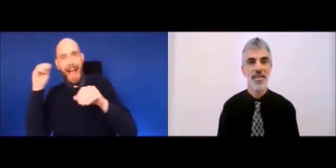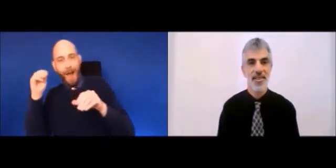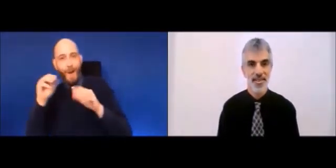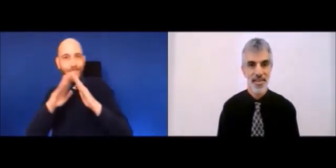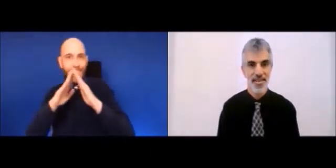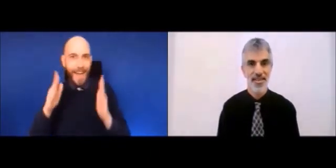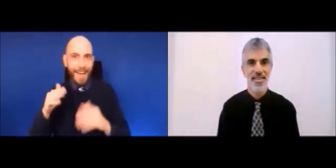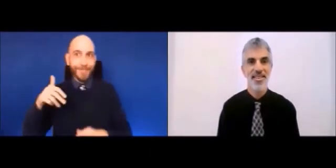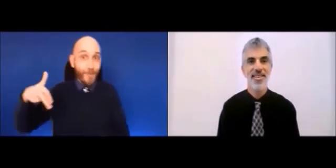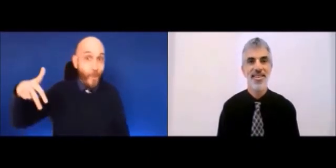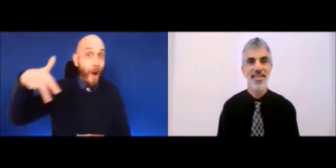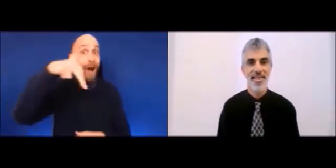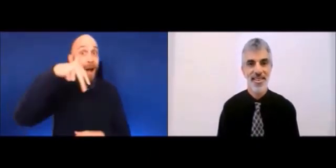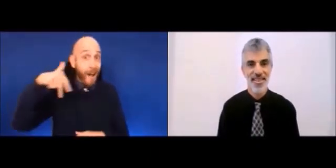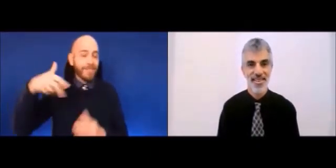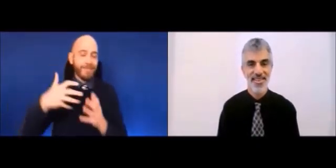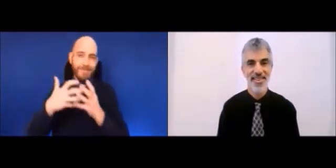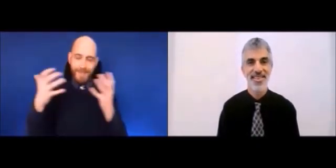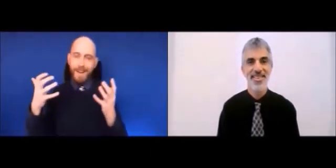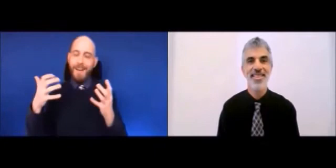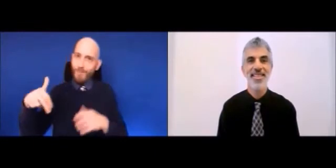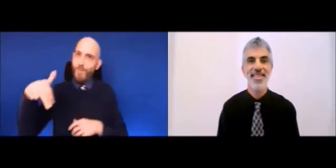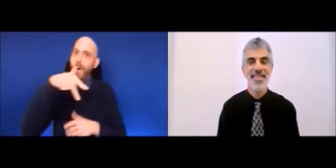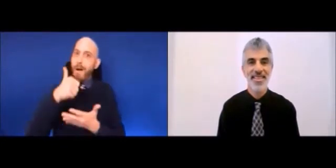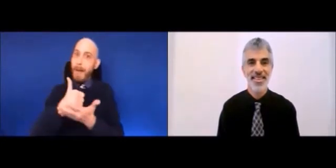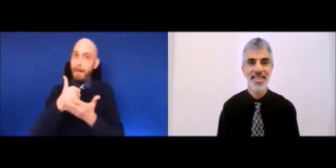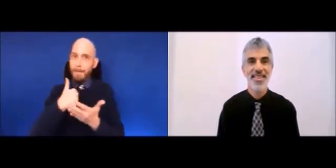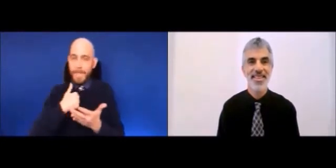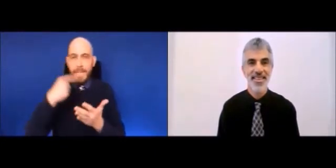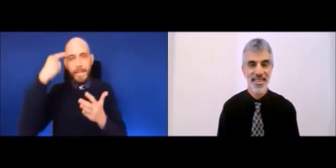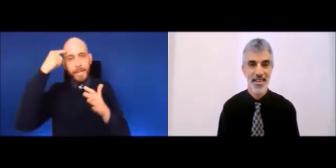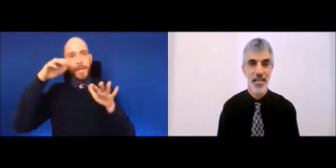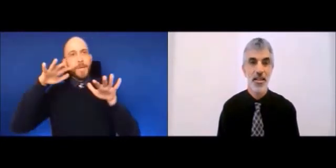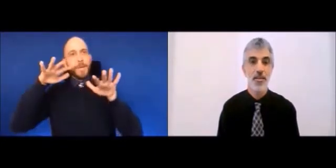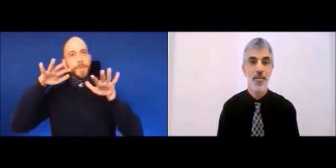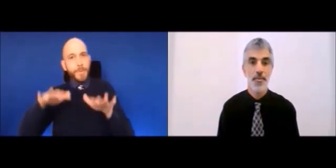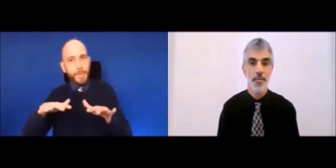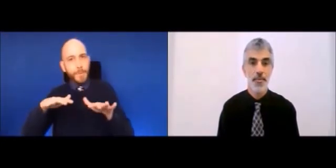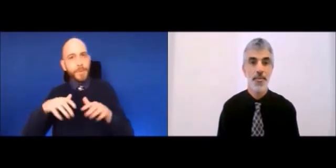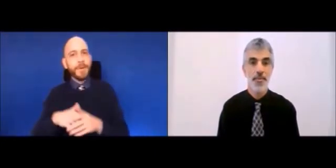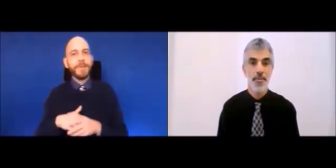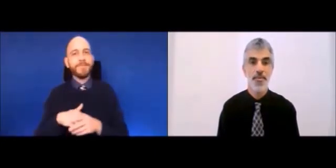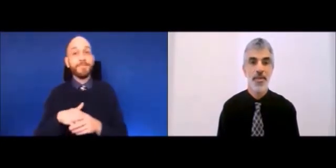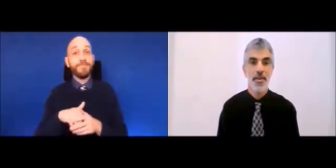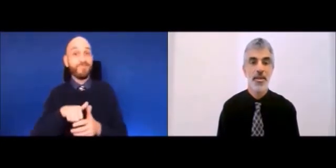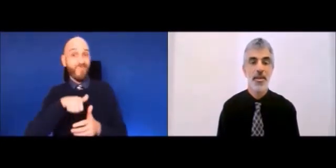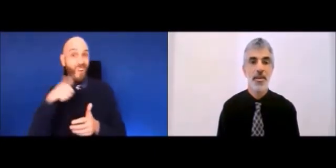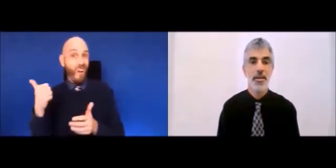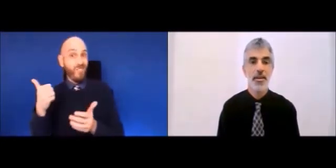blurred. I have to force myself to get out of the house to go for a walk, and walking really helps me to